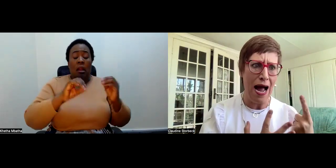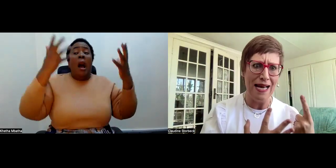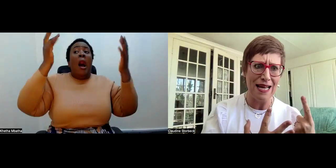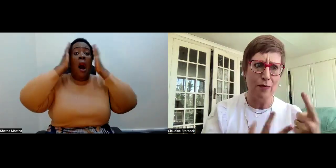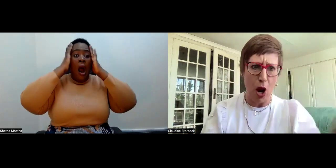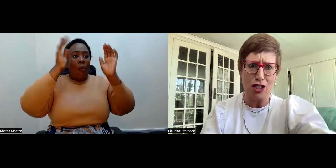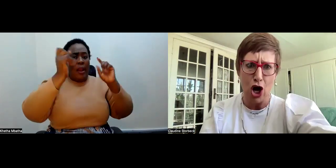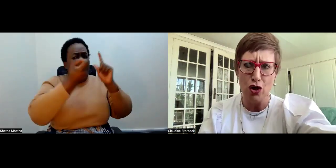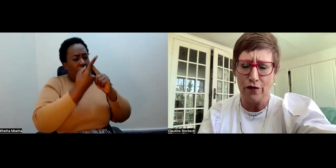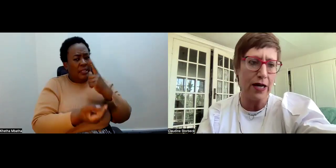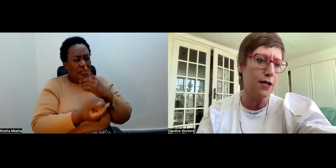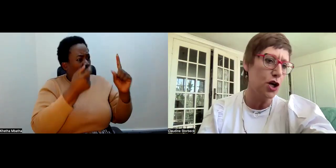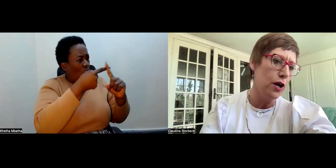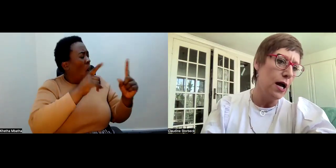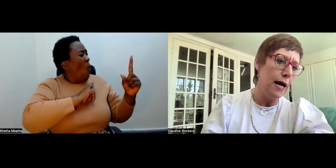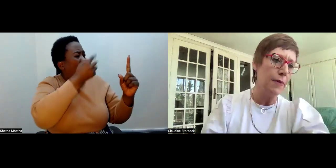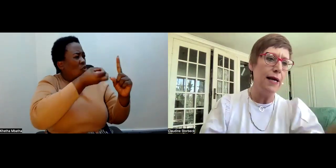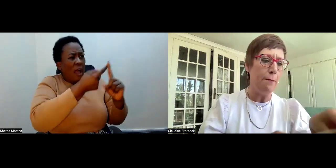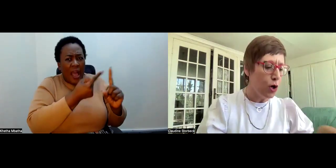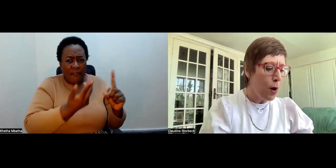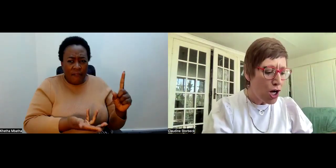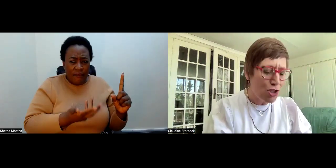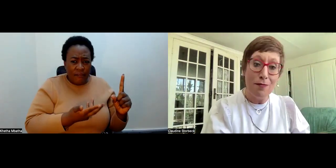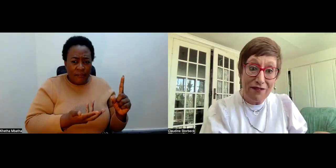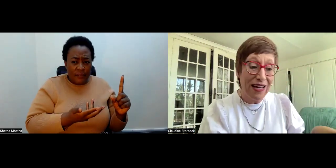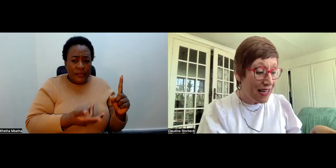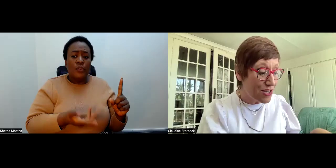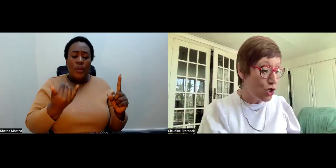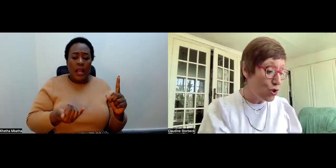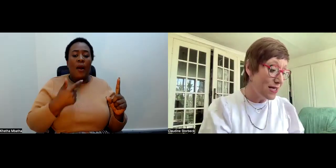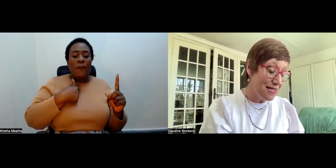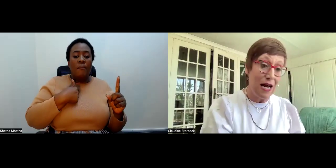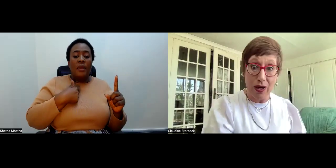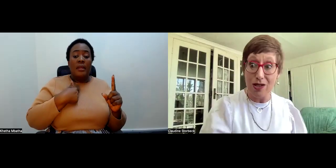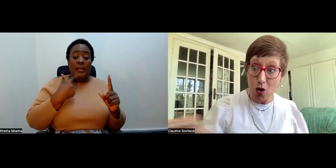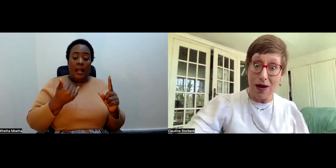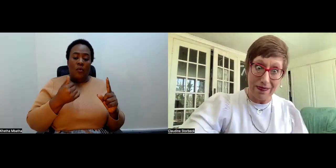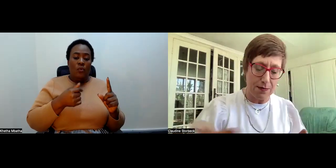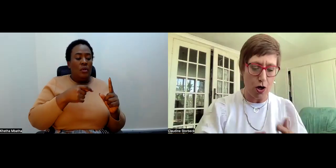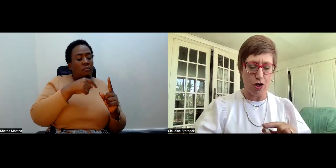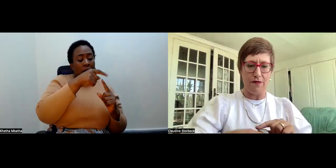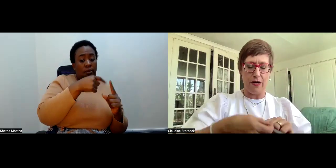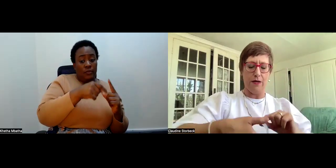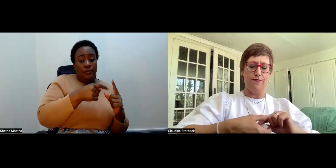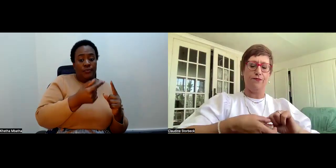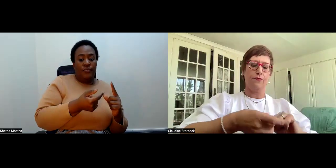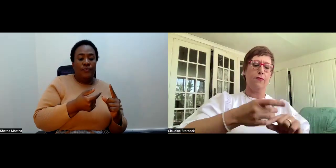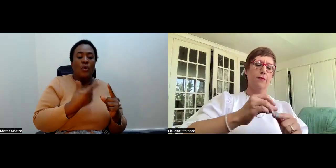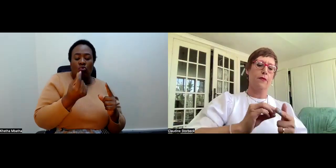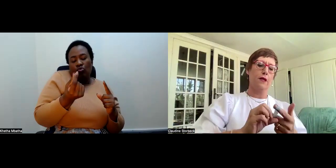you? Why is there a plaster on your finger? So I'm going to now put a plaster on my finger so you can see. Now we're going to talk about this plaster on my